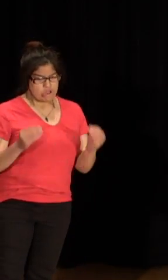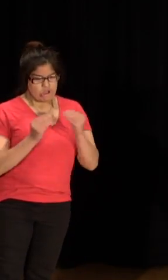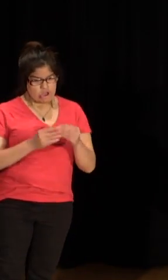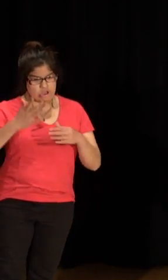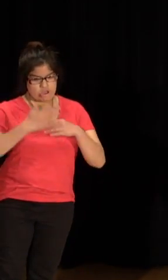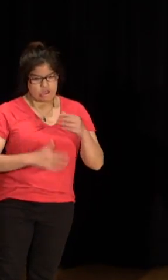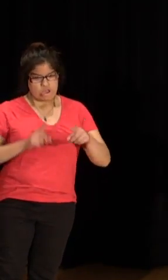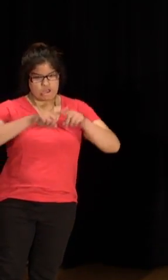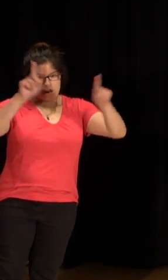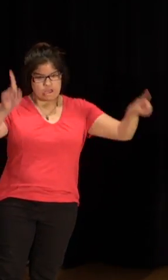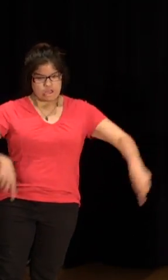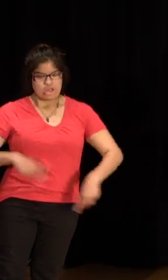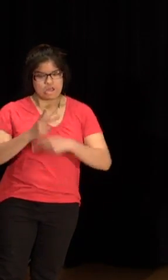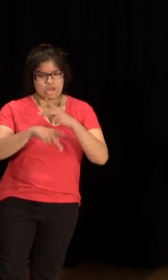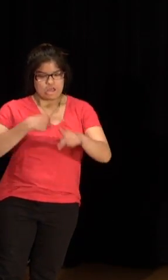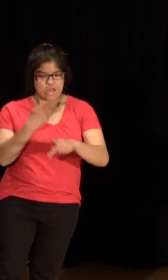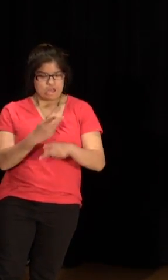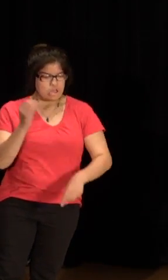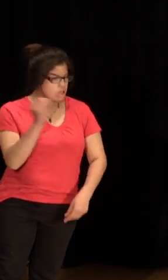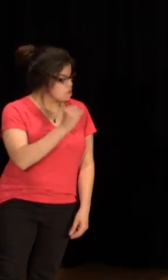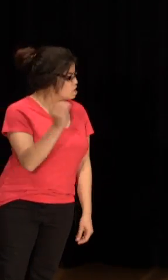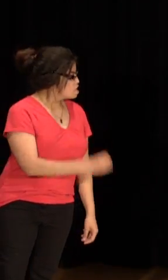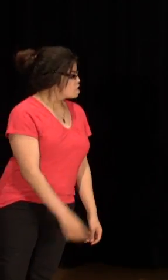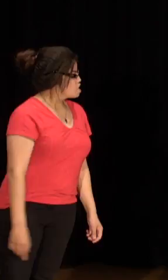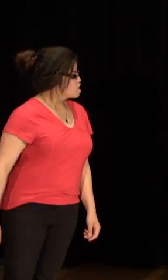Do you need more blood, type O?